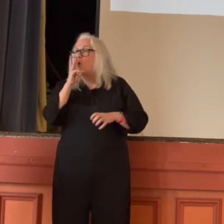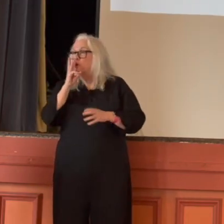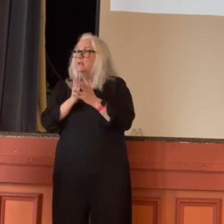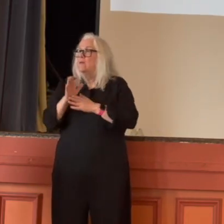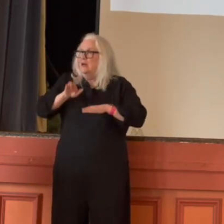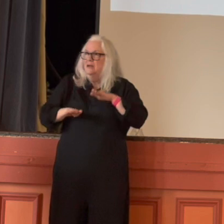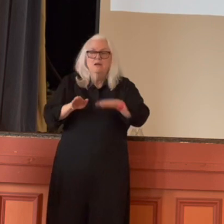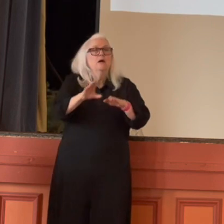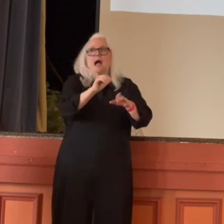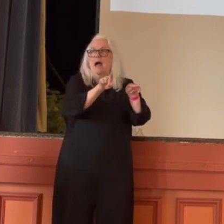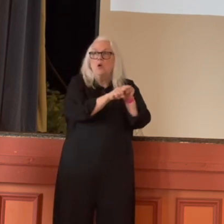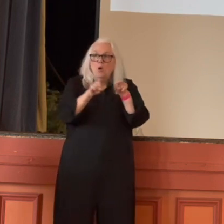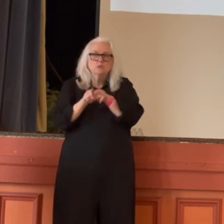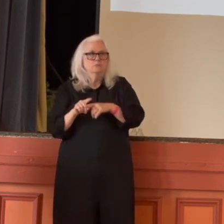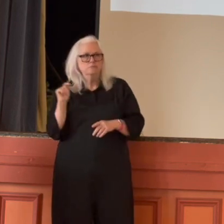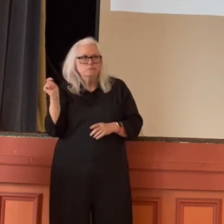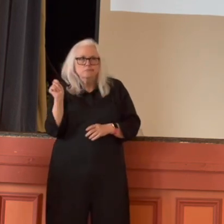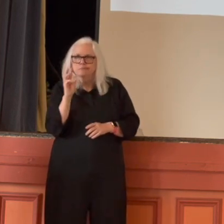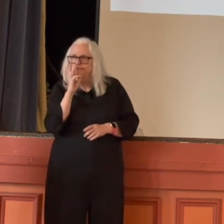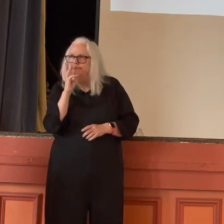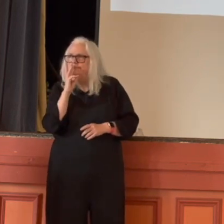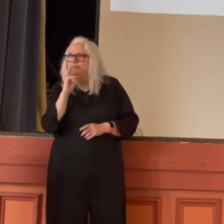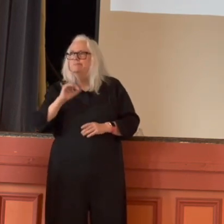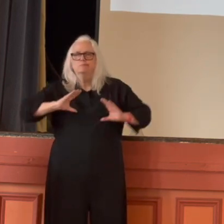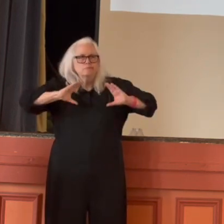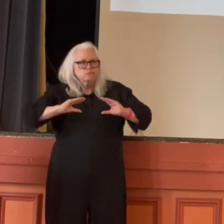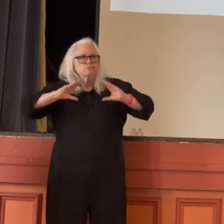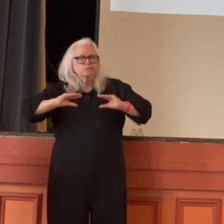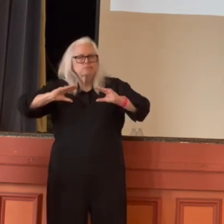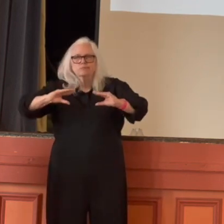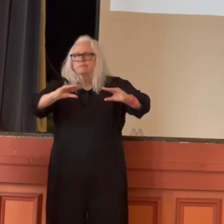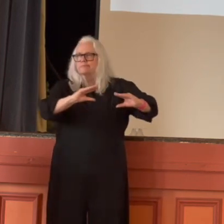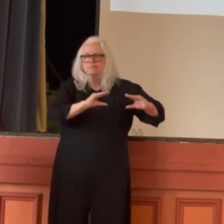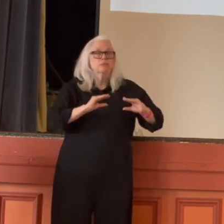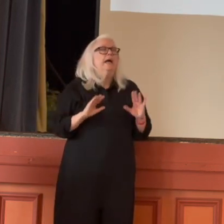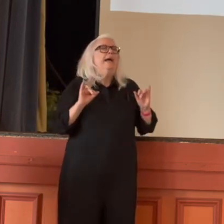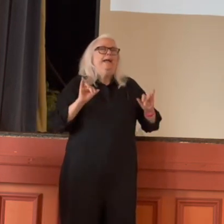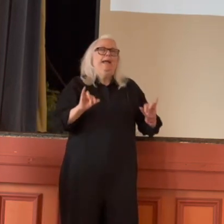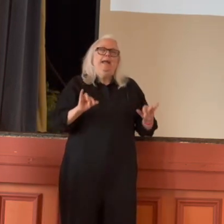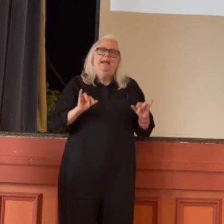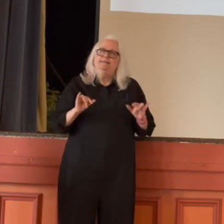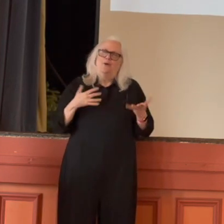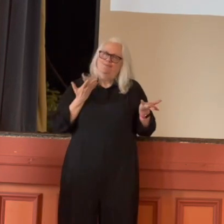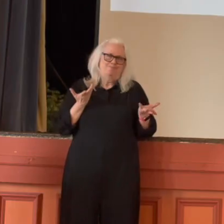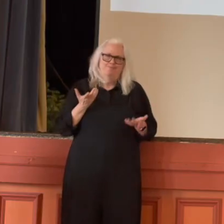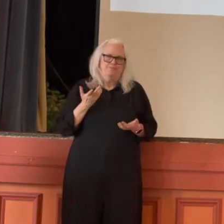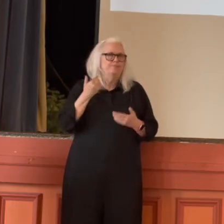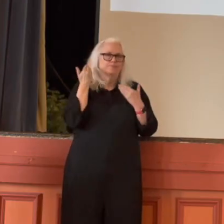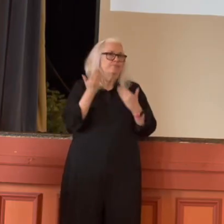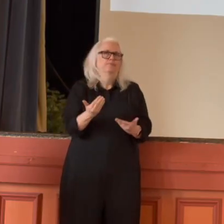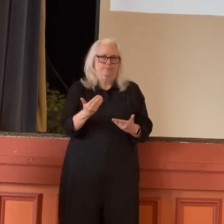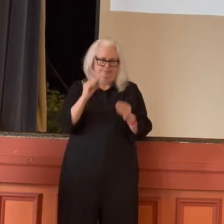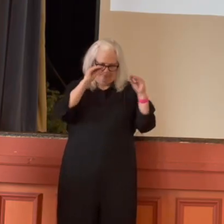through sewage. And so the private landowners tried to drain their own properties, and eventually, in 1848, the